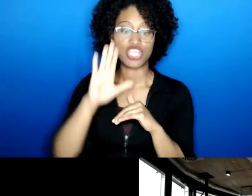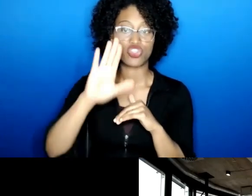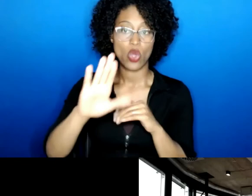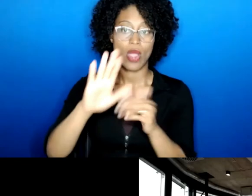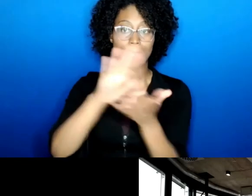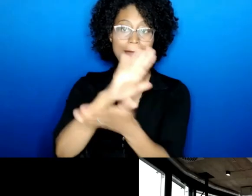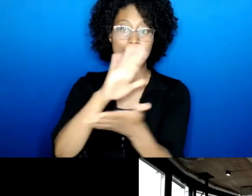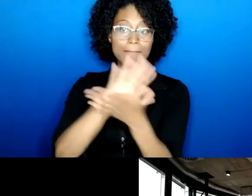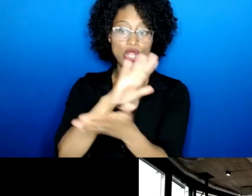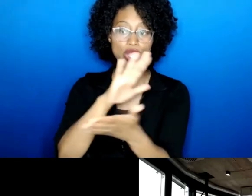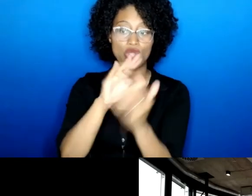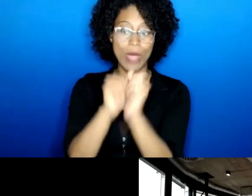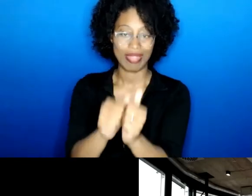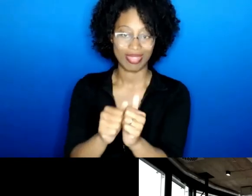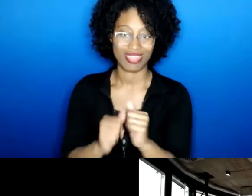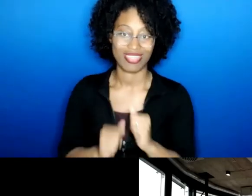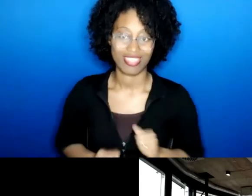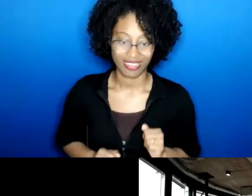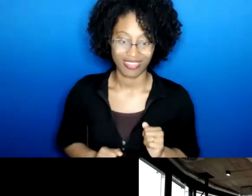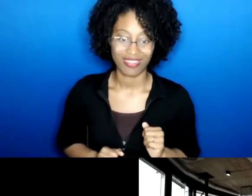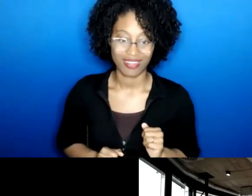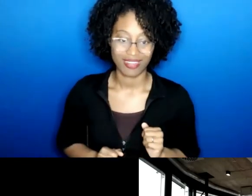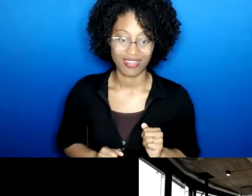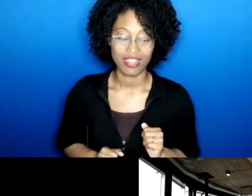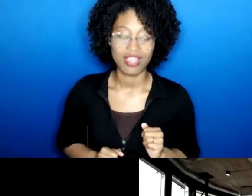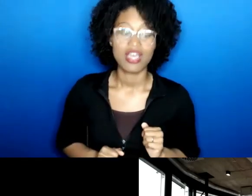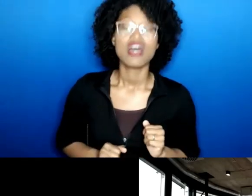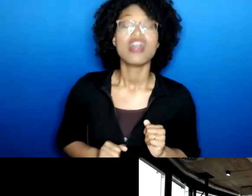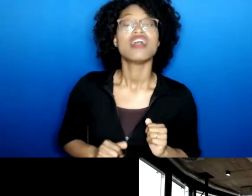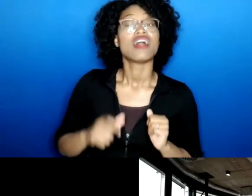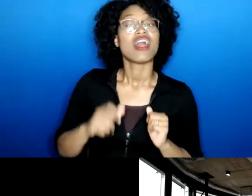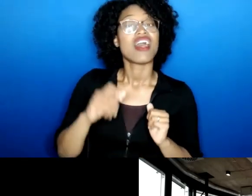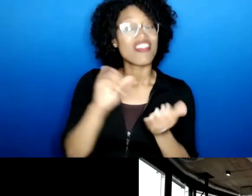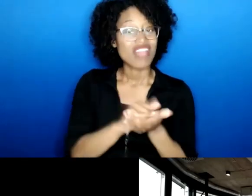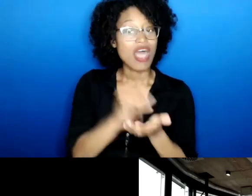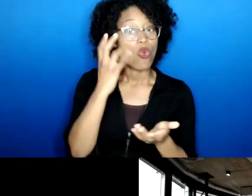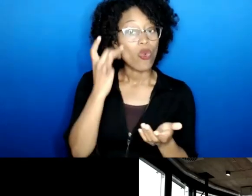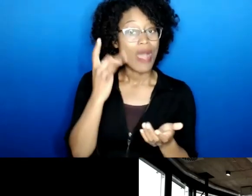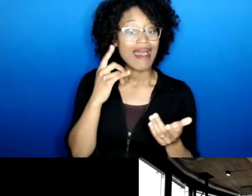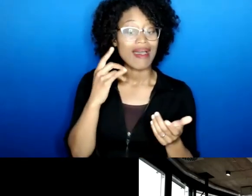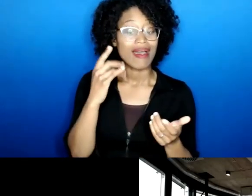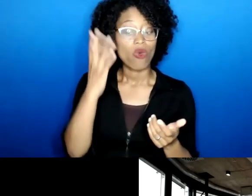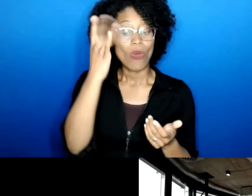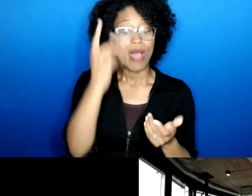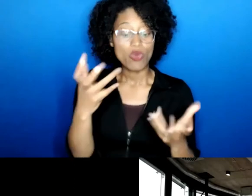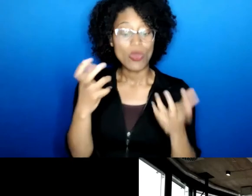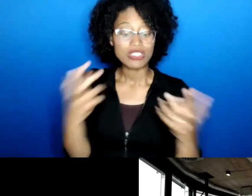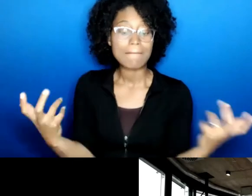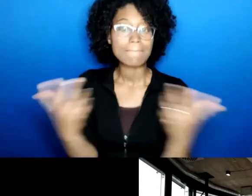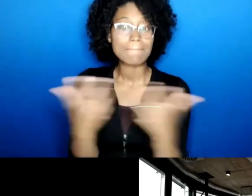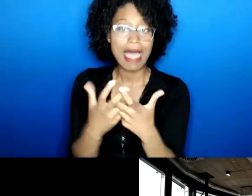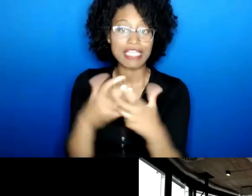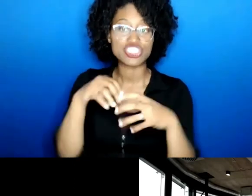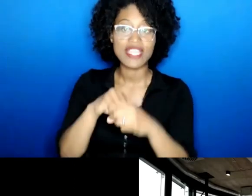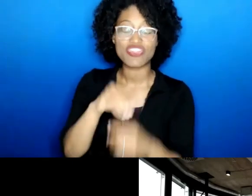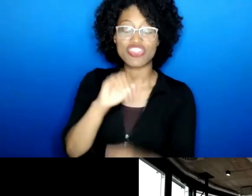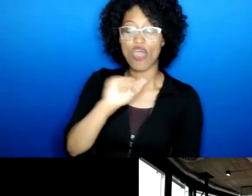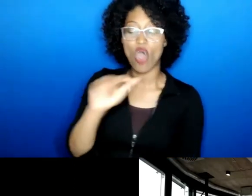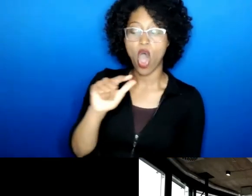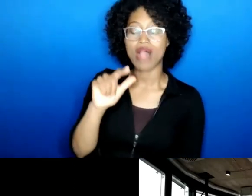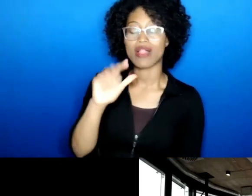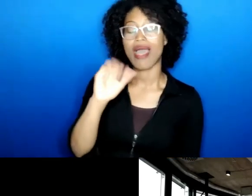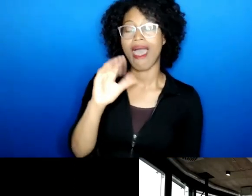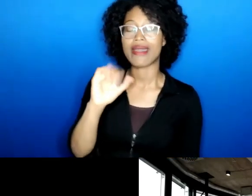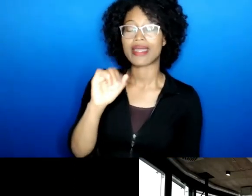paper with, so that they sync up both within the All Academic System and Expo Logic